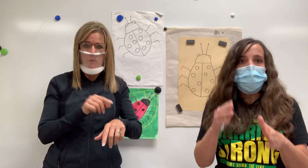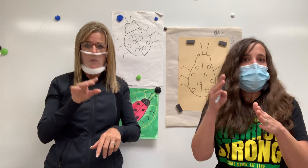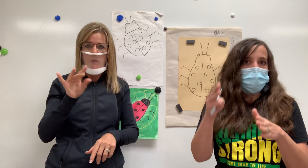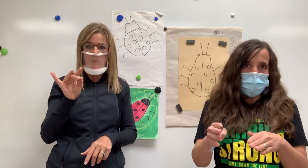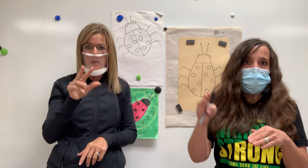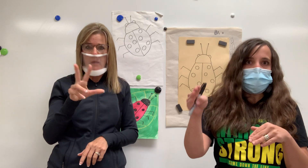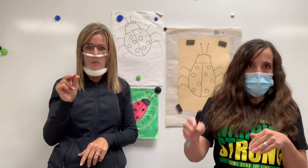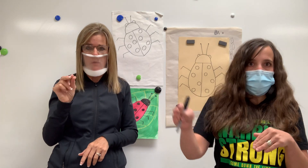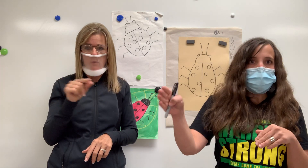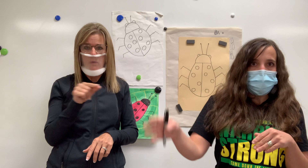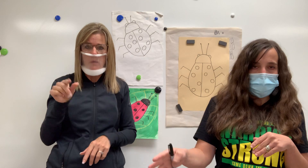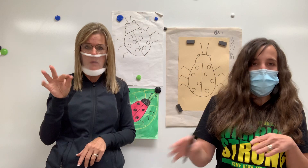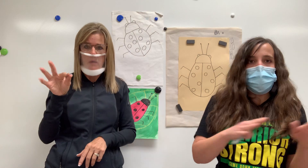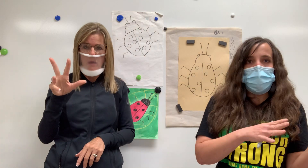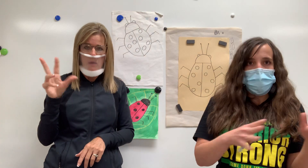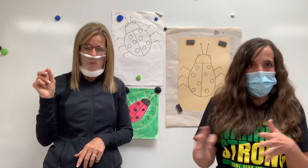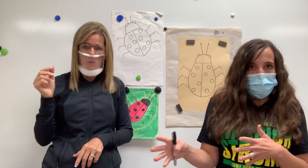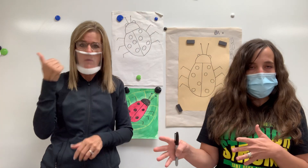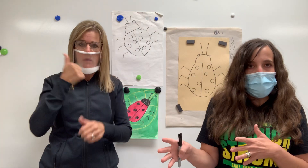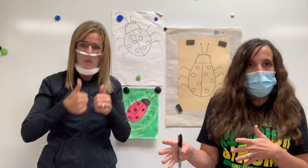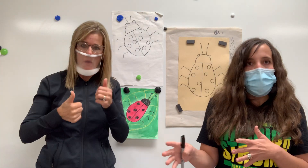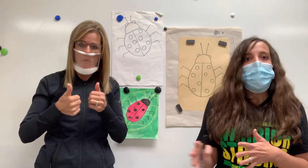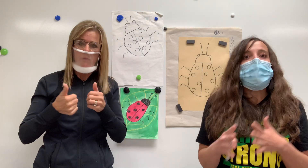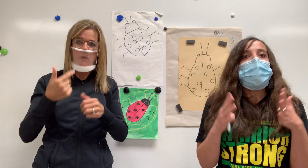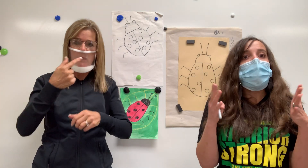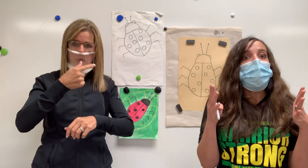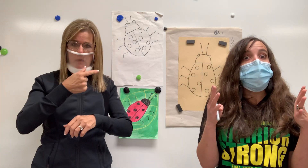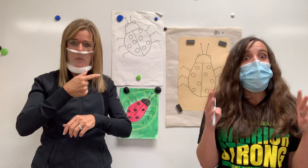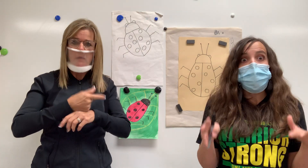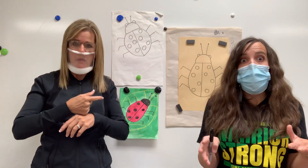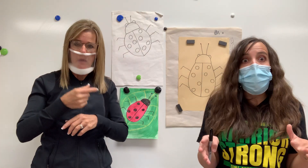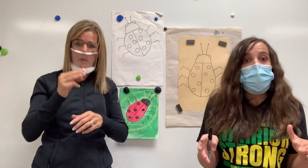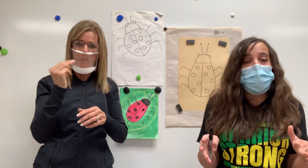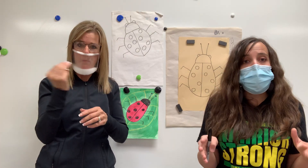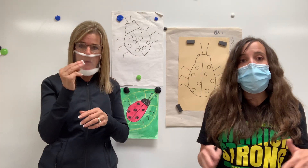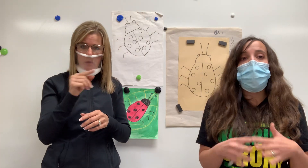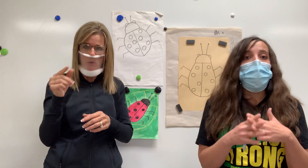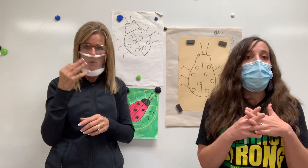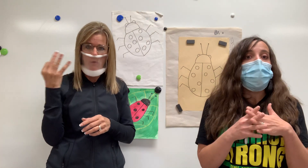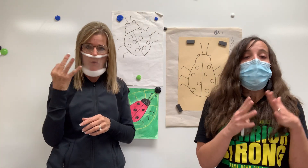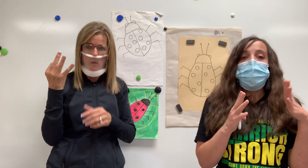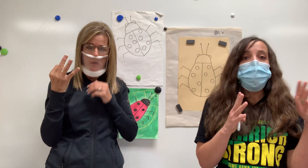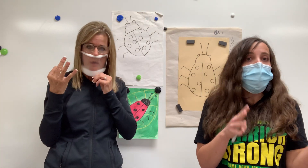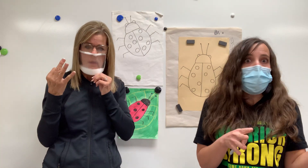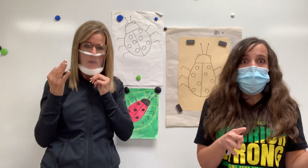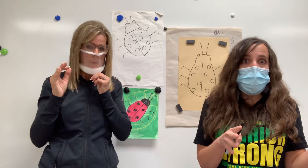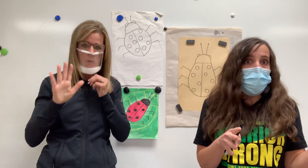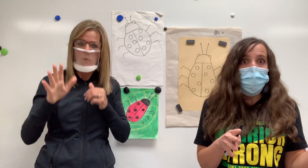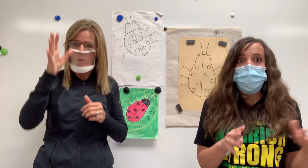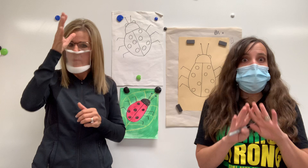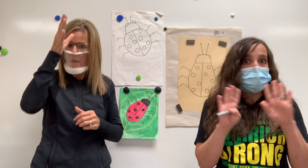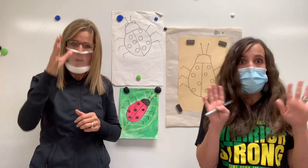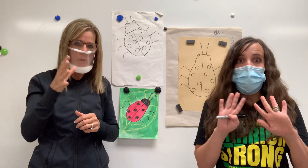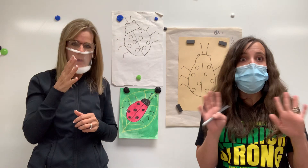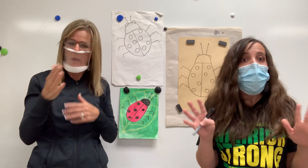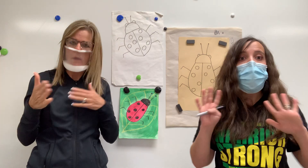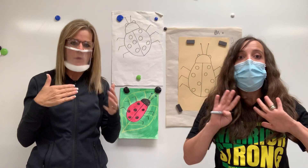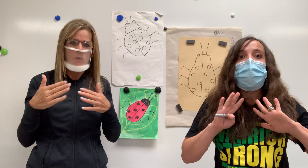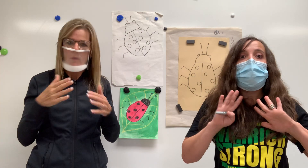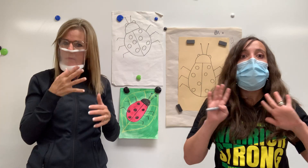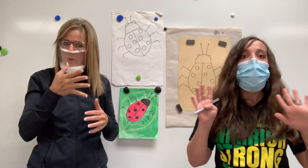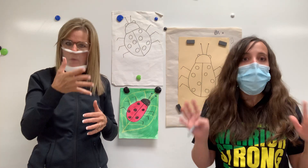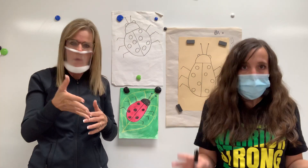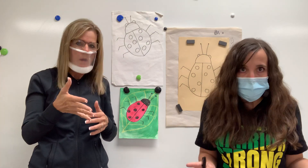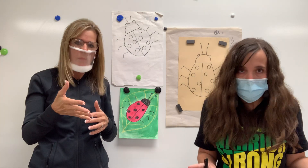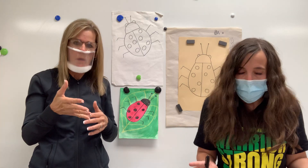Monday, Tuesday, Wednesday, Thursday, Friday, every day. And your adult can ask me, or you can jump on and just say hello. I